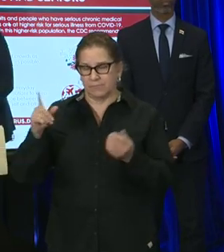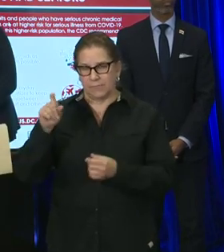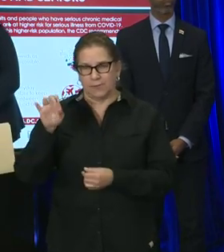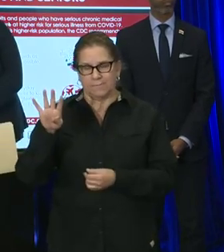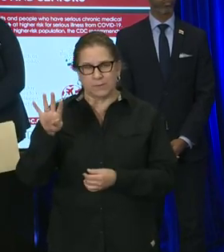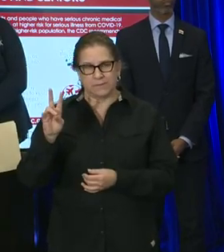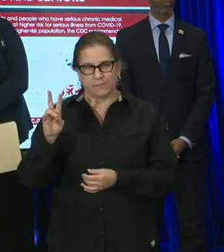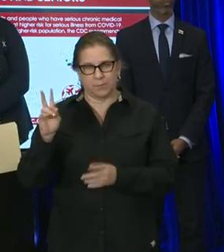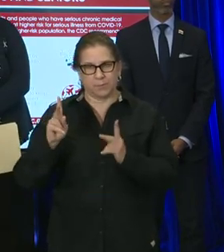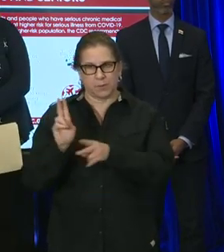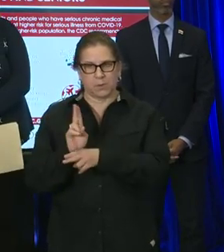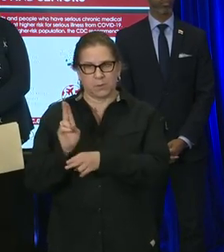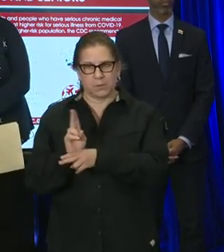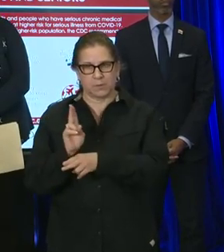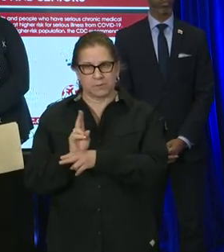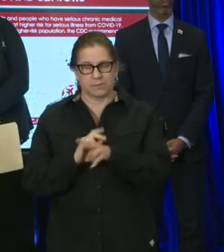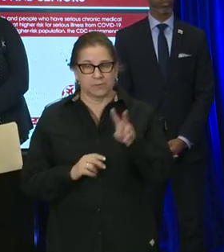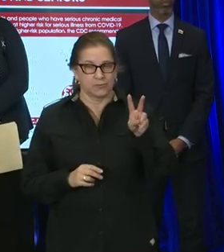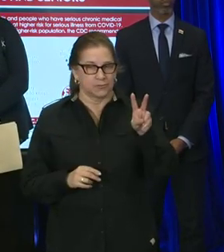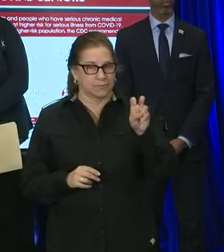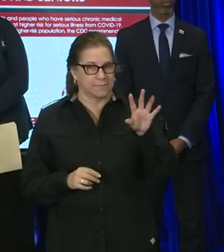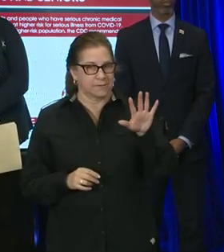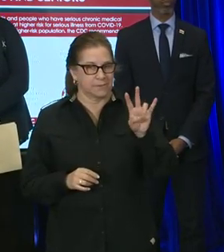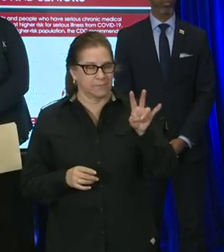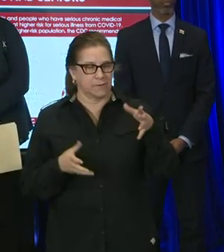many ICU units? We have